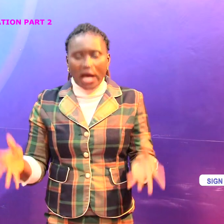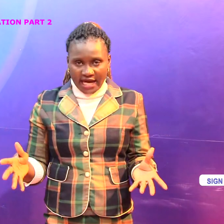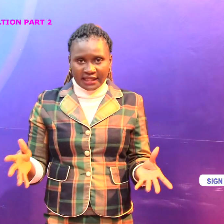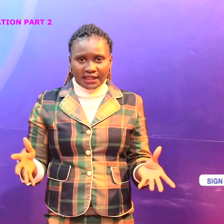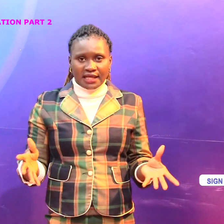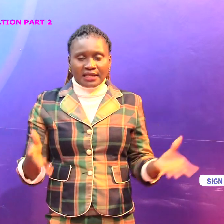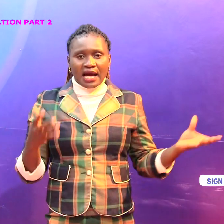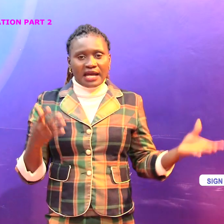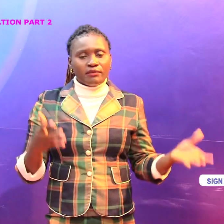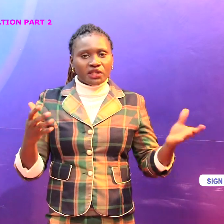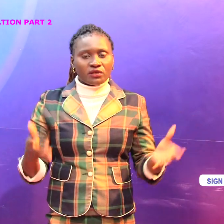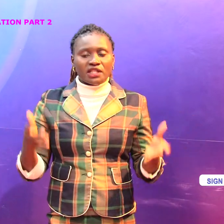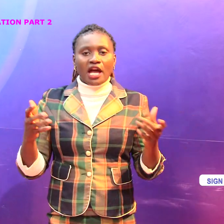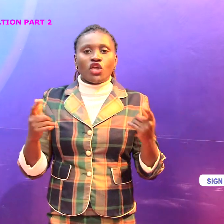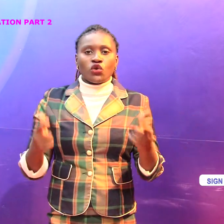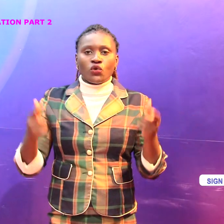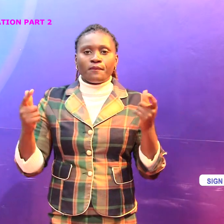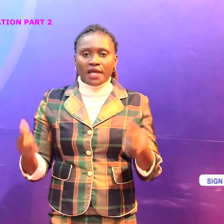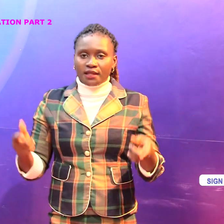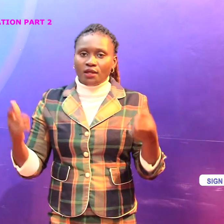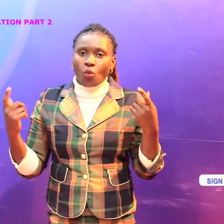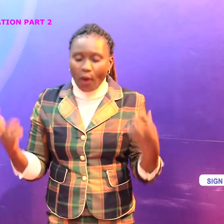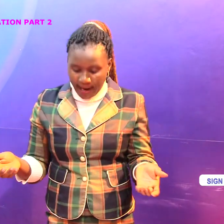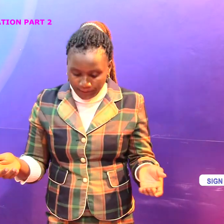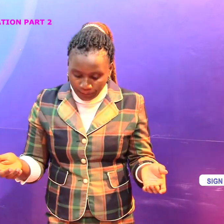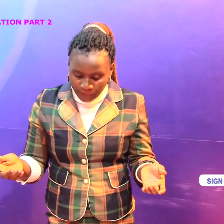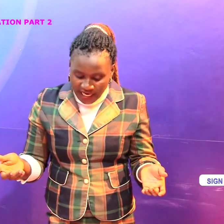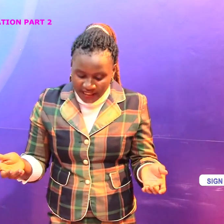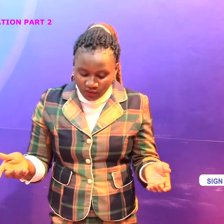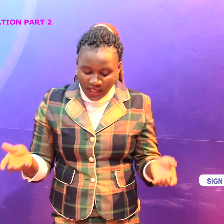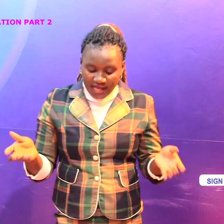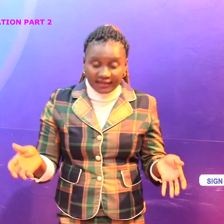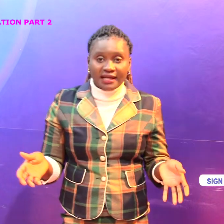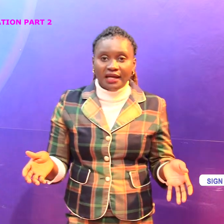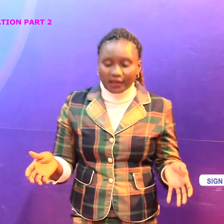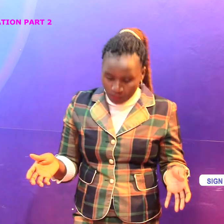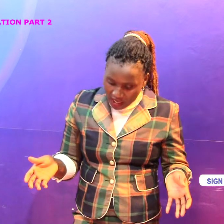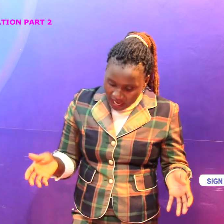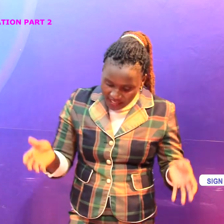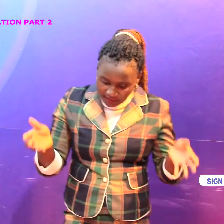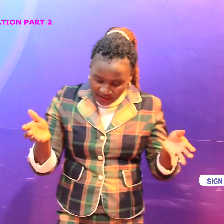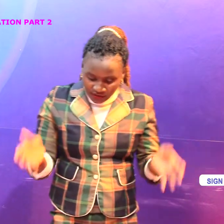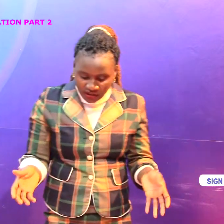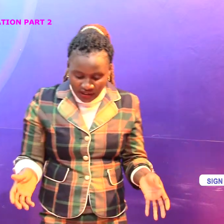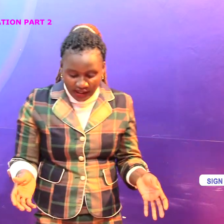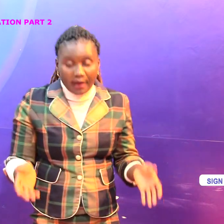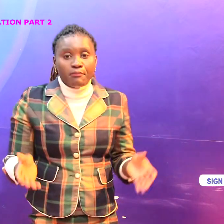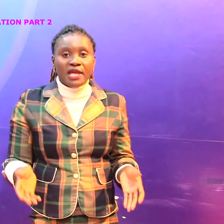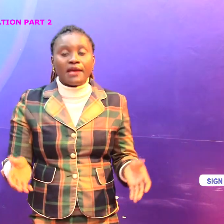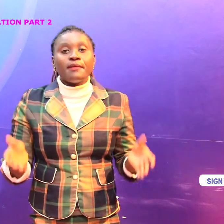where? Administrator, you meet where? And we answered, administrator may